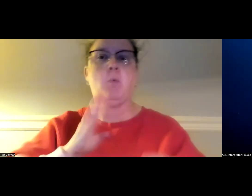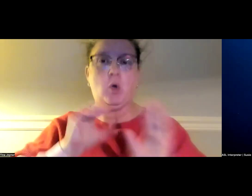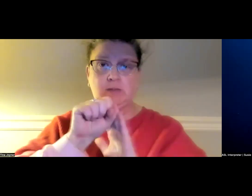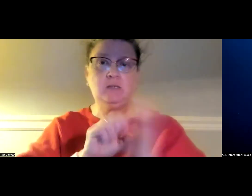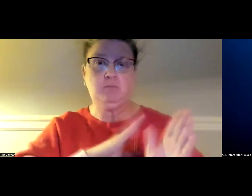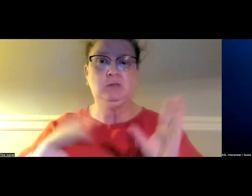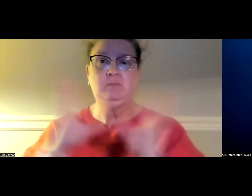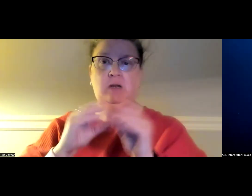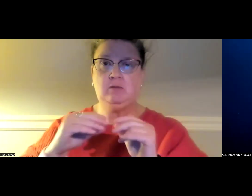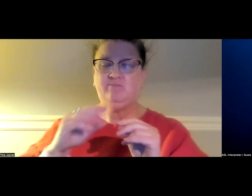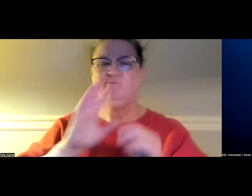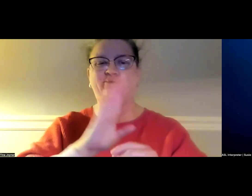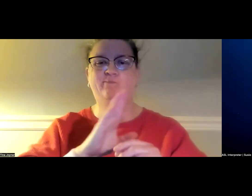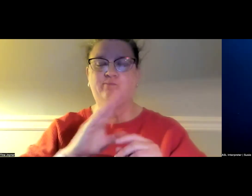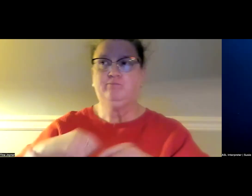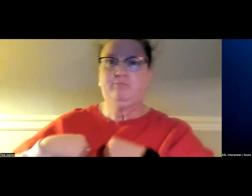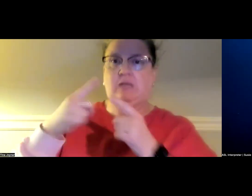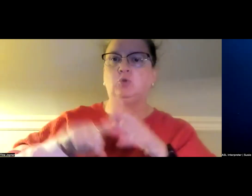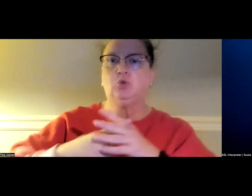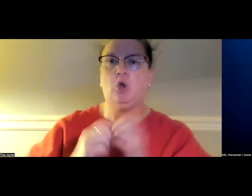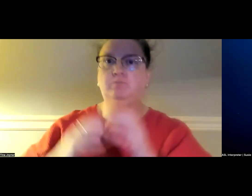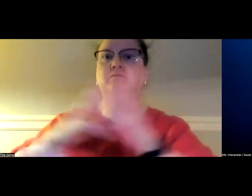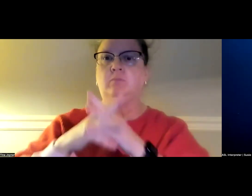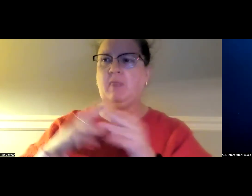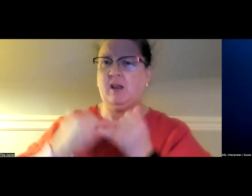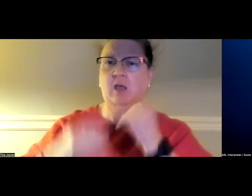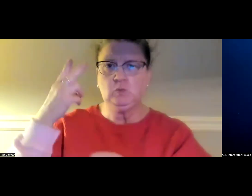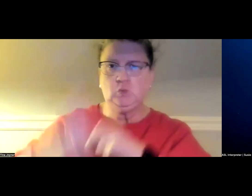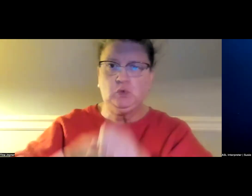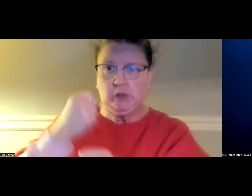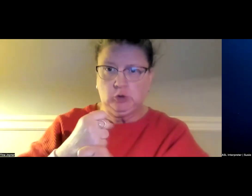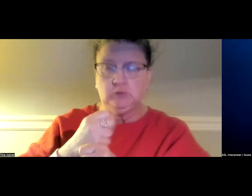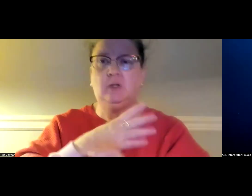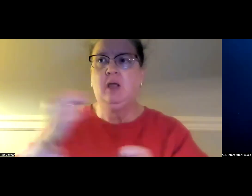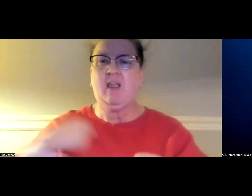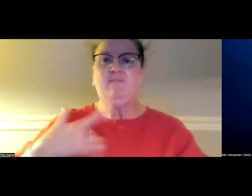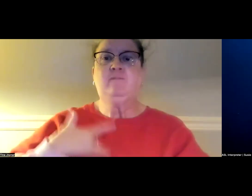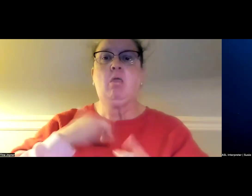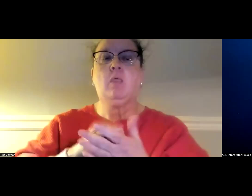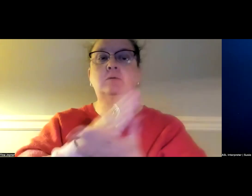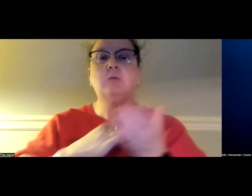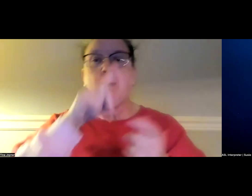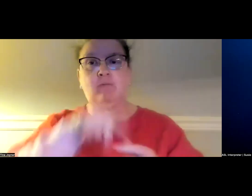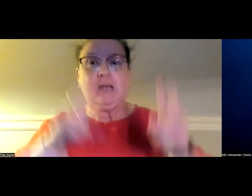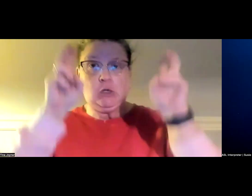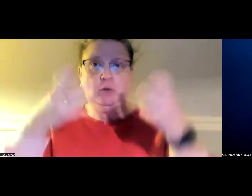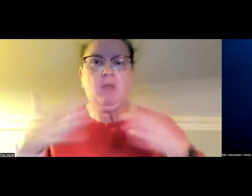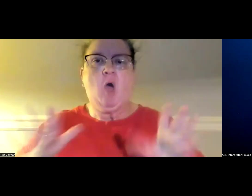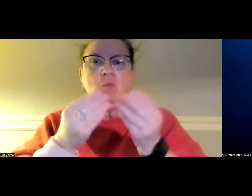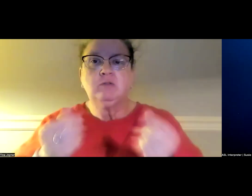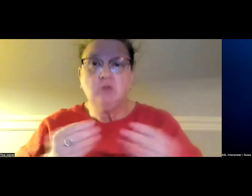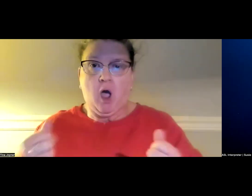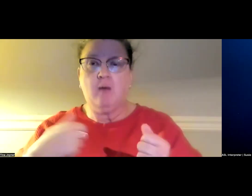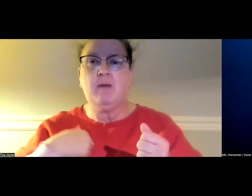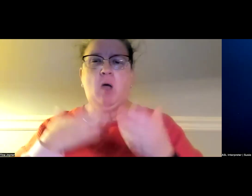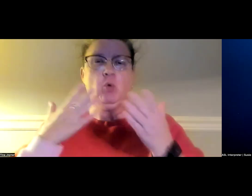the past. I've been watching the board statute meetings starting when they was first implemented about 2 years, and I feel like some